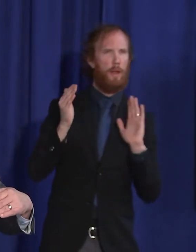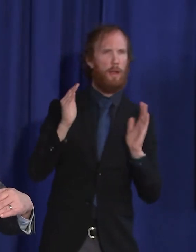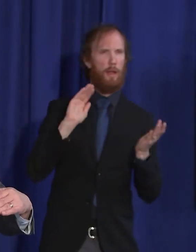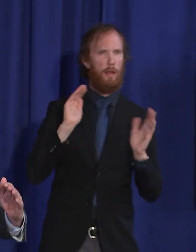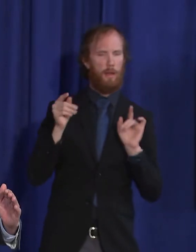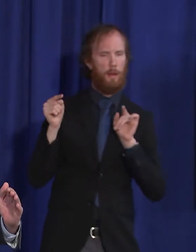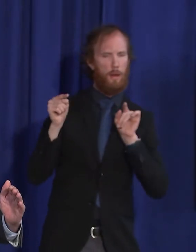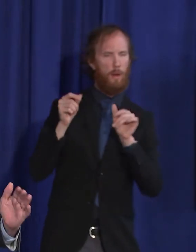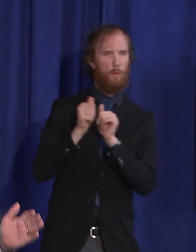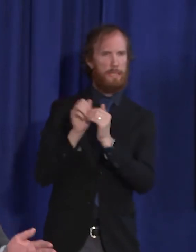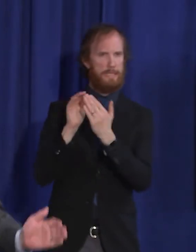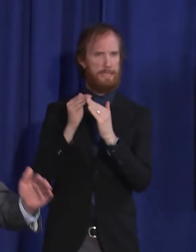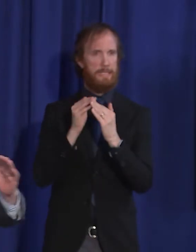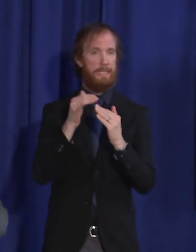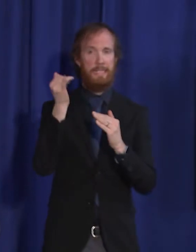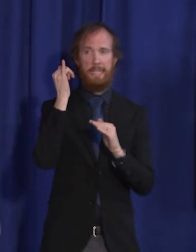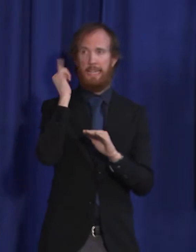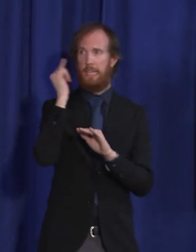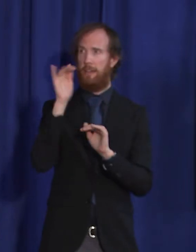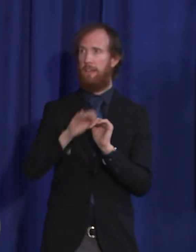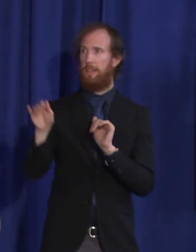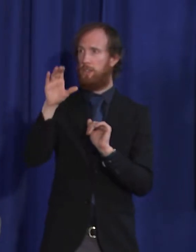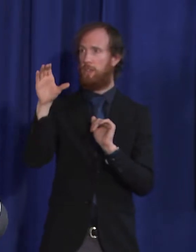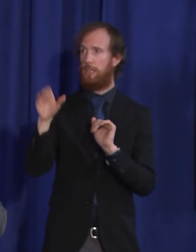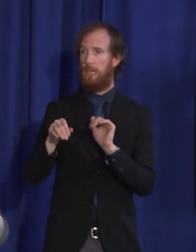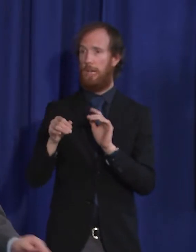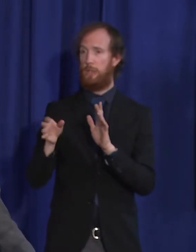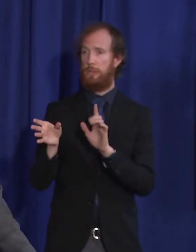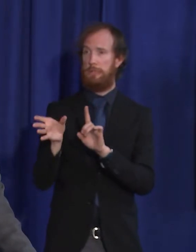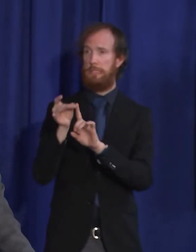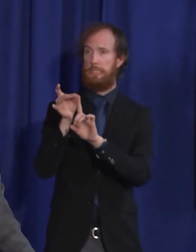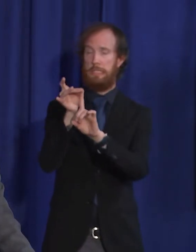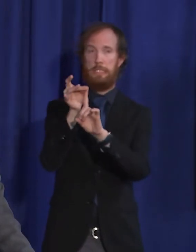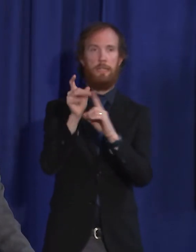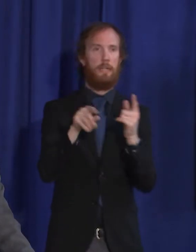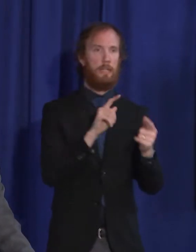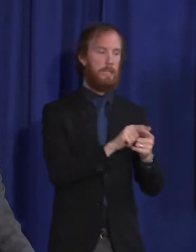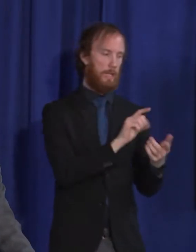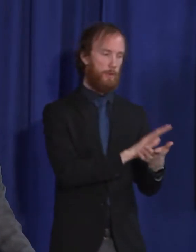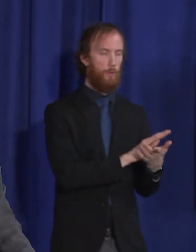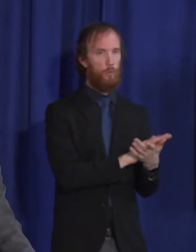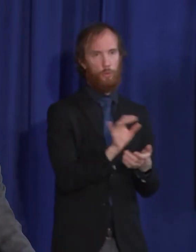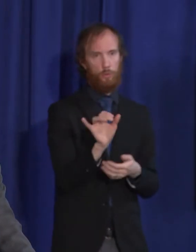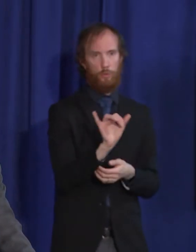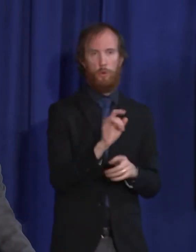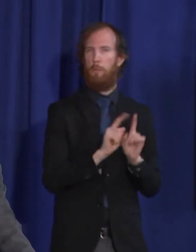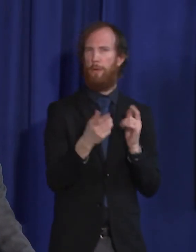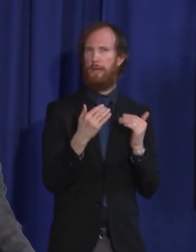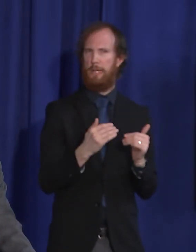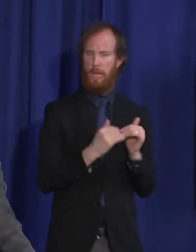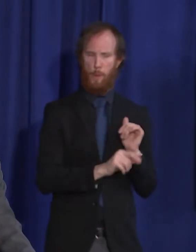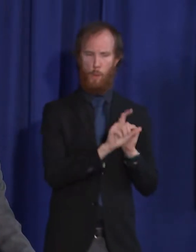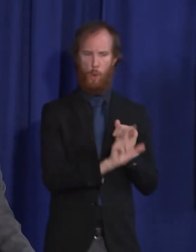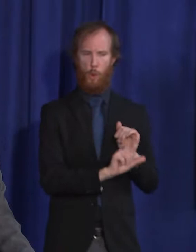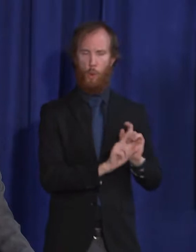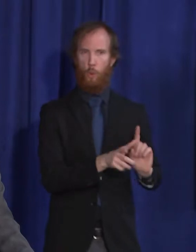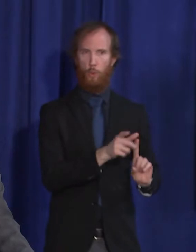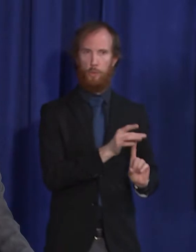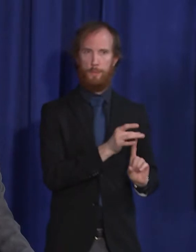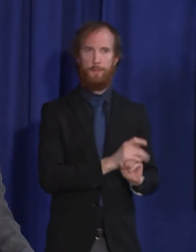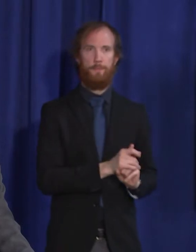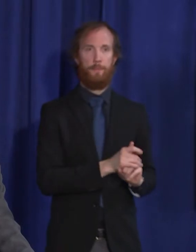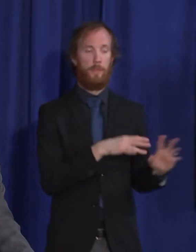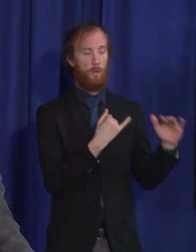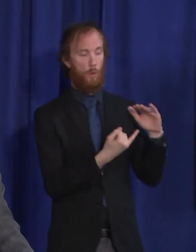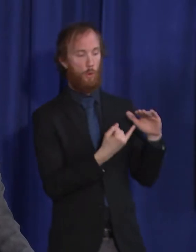city's going lower. When the city starts rising, we eventually rise up a little bit, but right now we're extremely, extremely low. And then our quarantine numbers continue